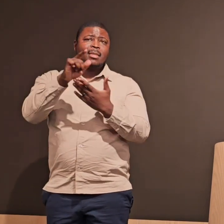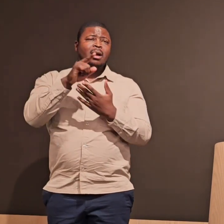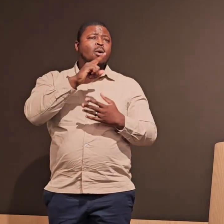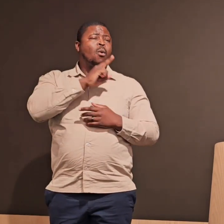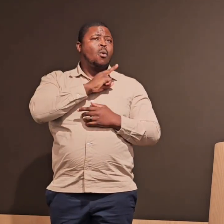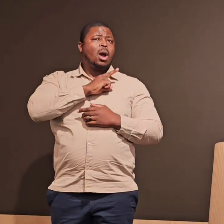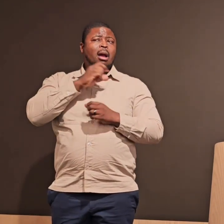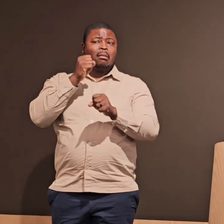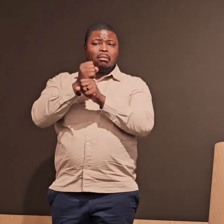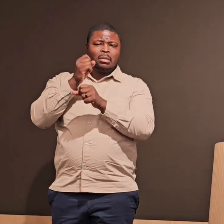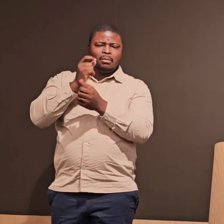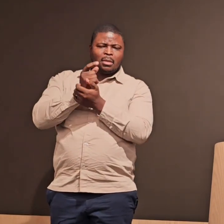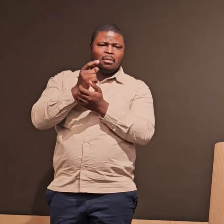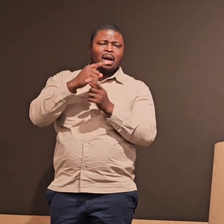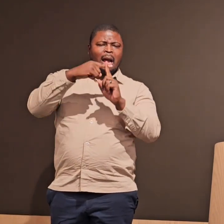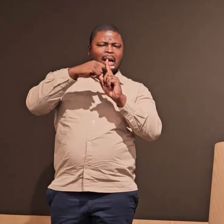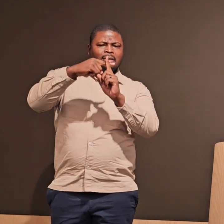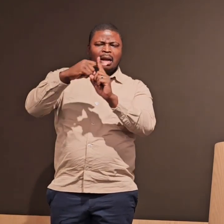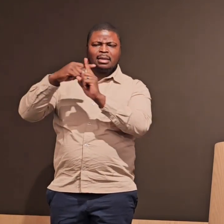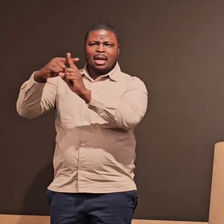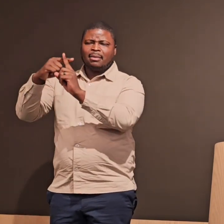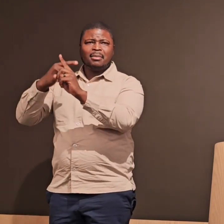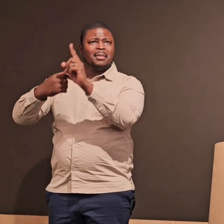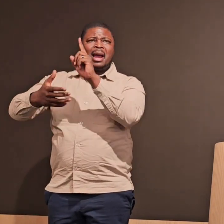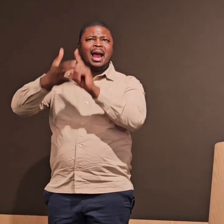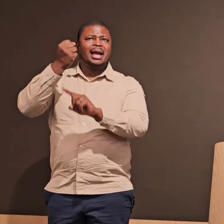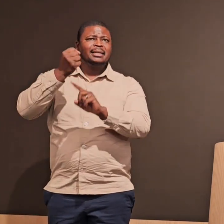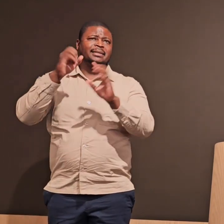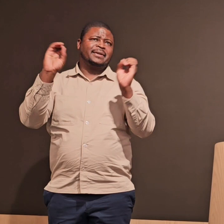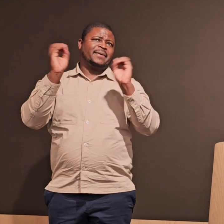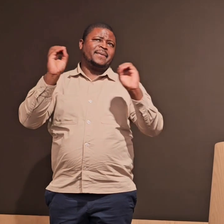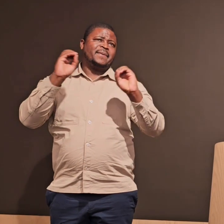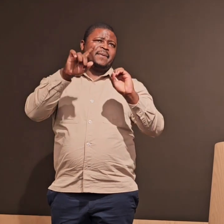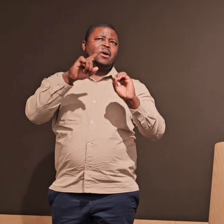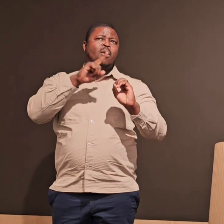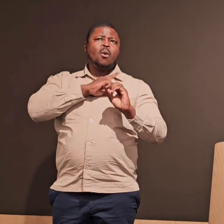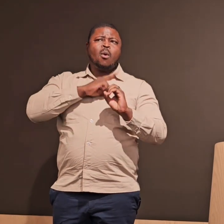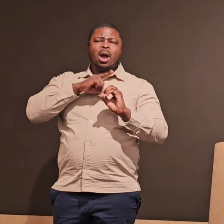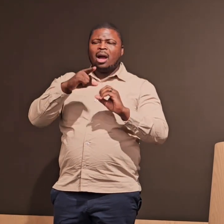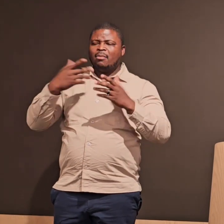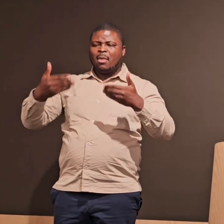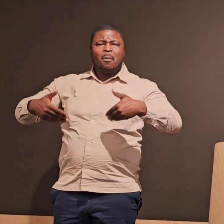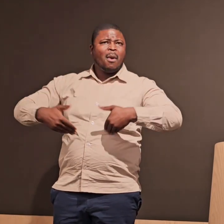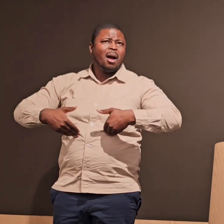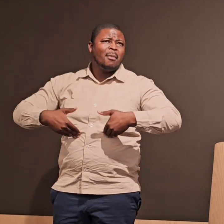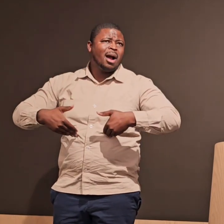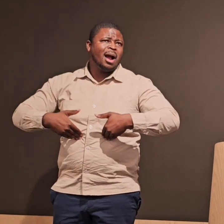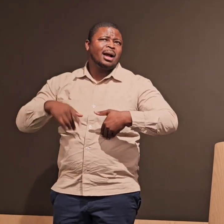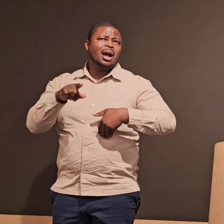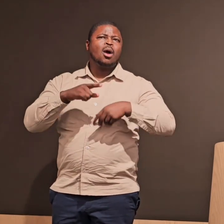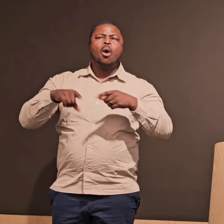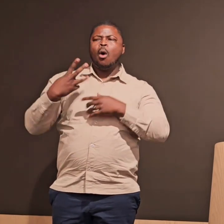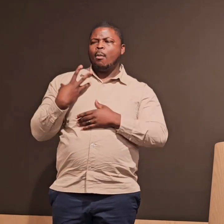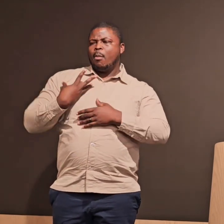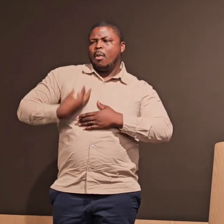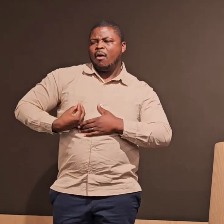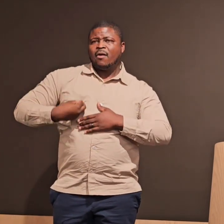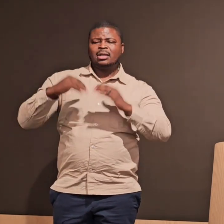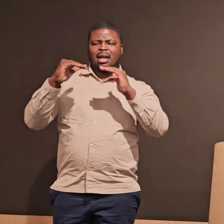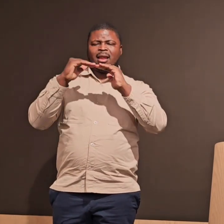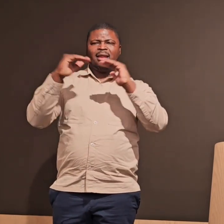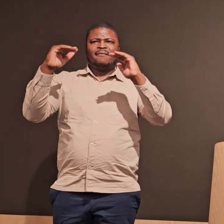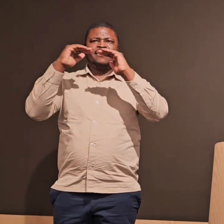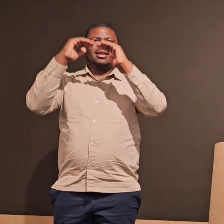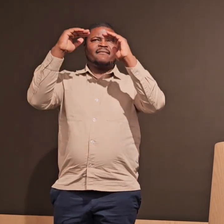have never achieved what is called almost a zero hunger or no poverty level. And we were saying it means that